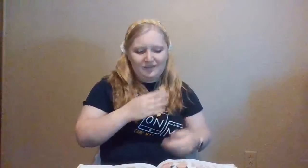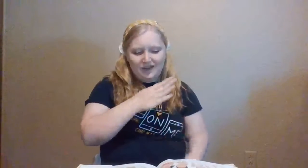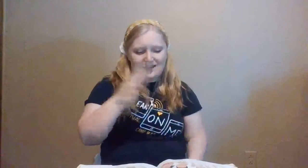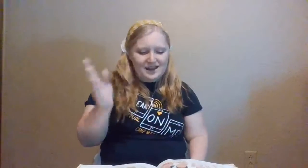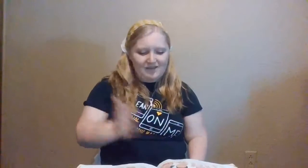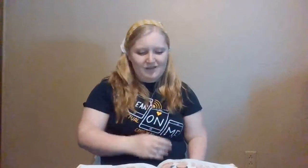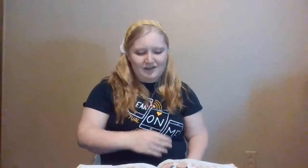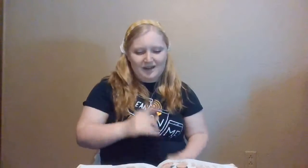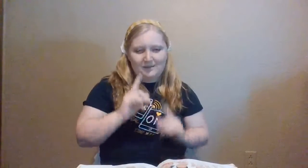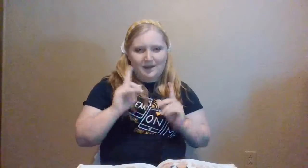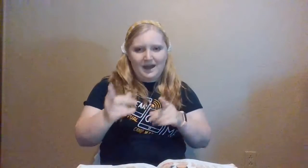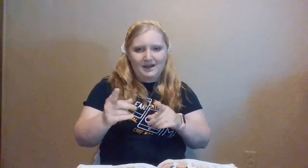I never get back.